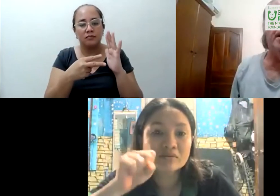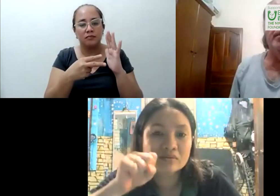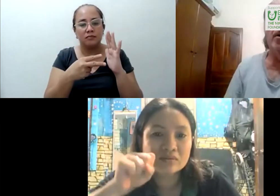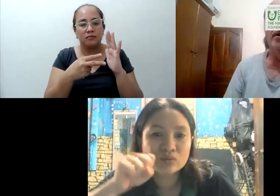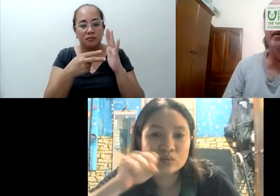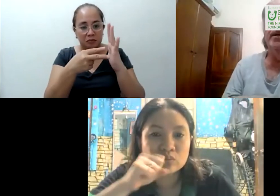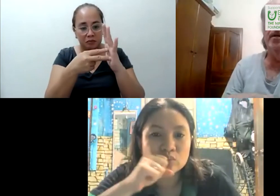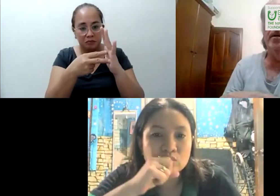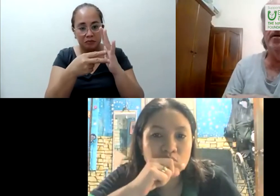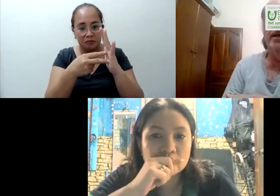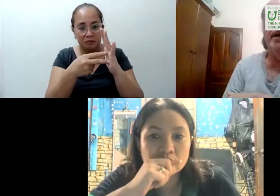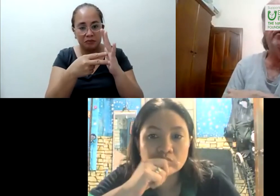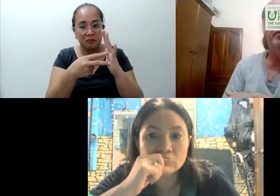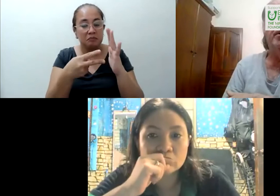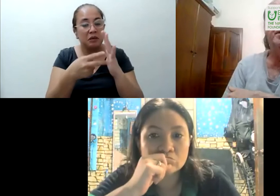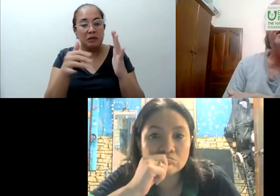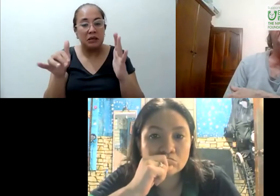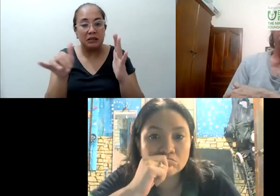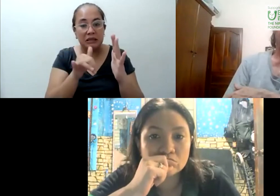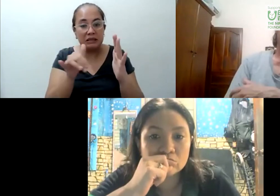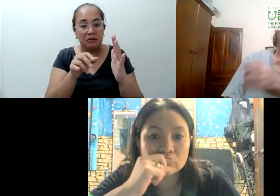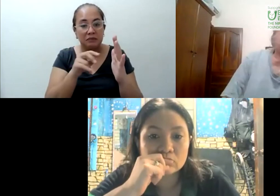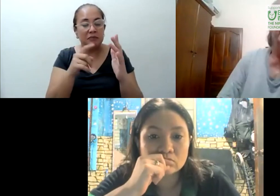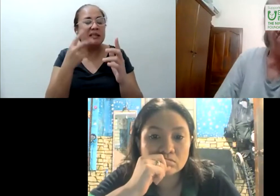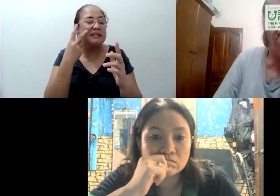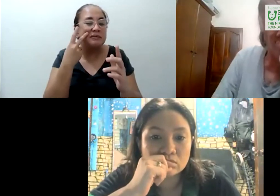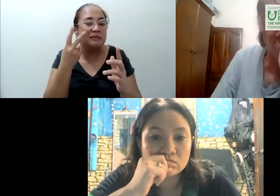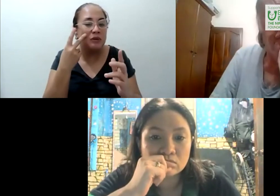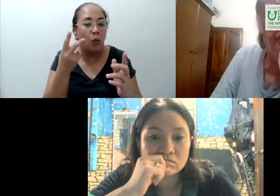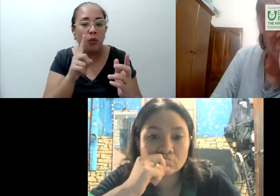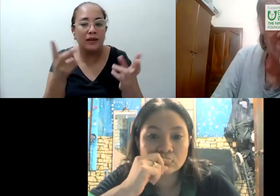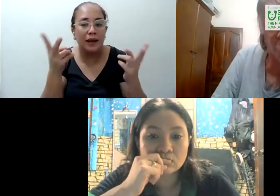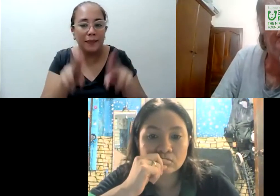does the same on the angle. So let's see what happens.